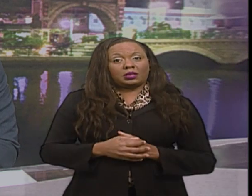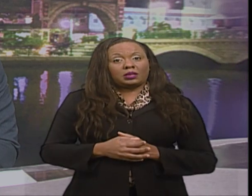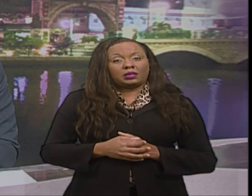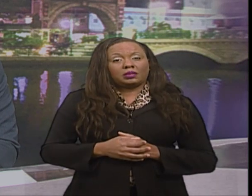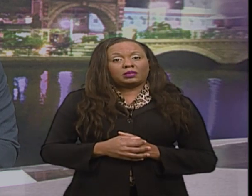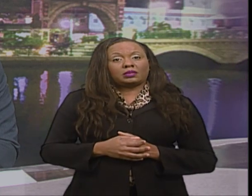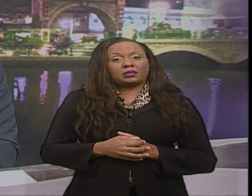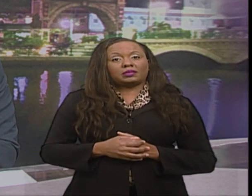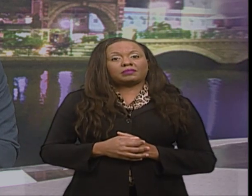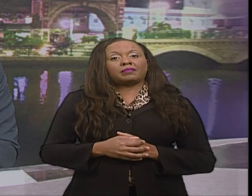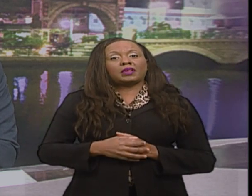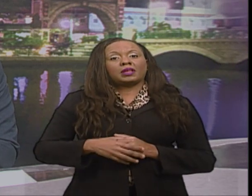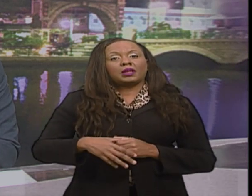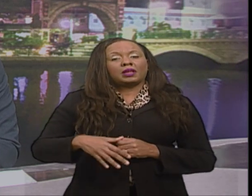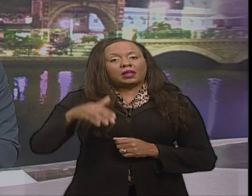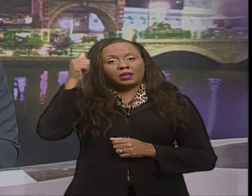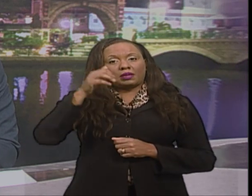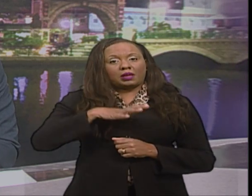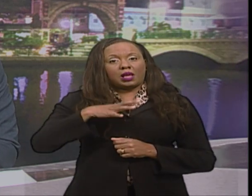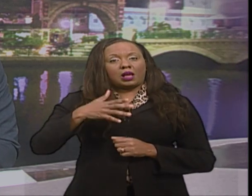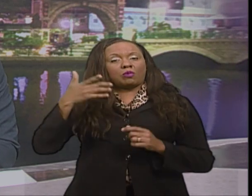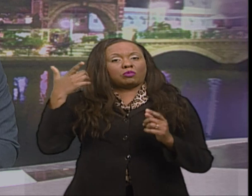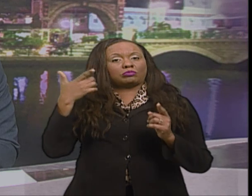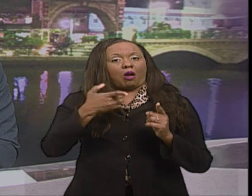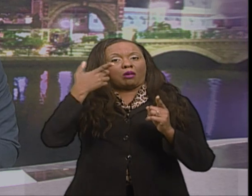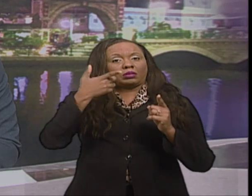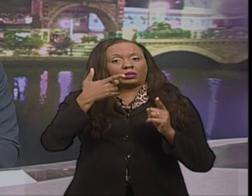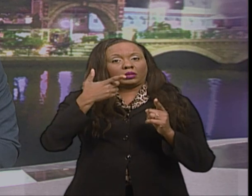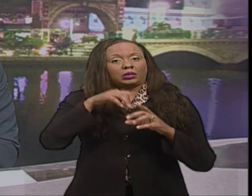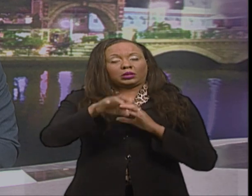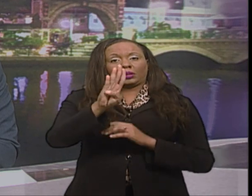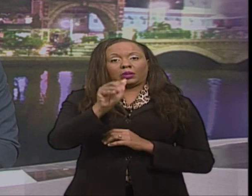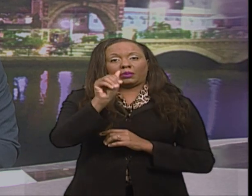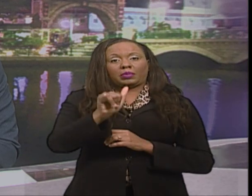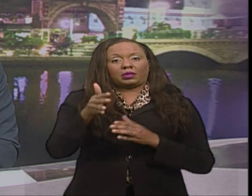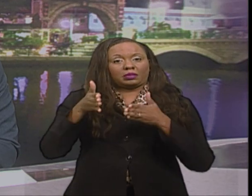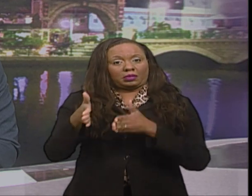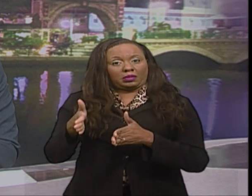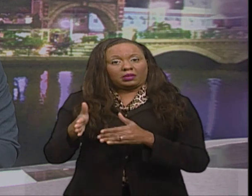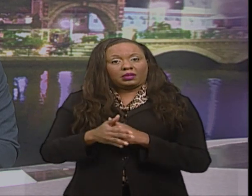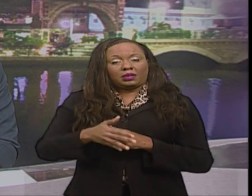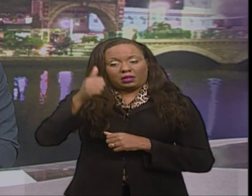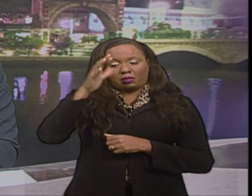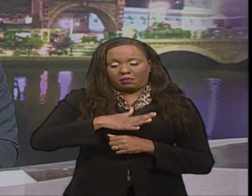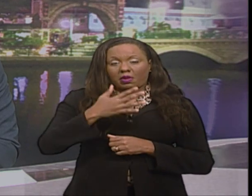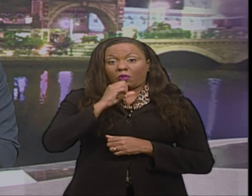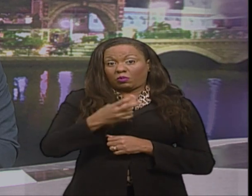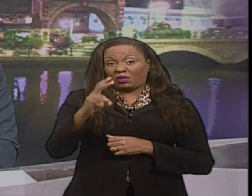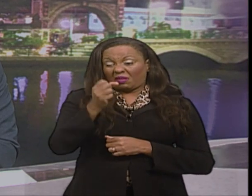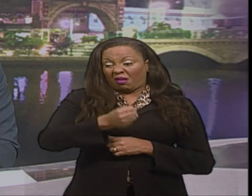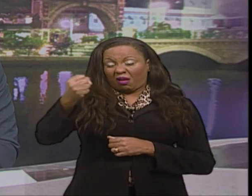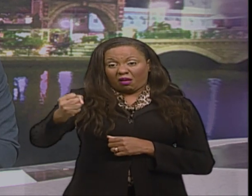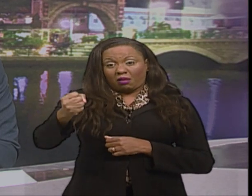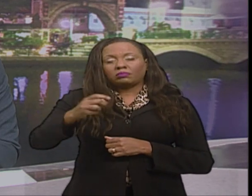of Browns Avenue, Bayville, St. Michael, was shot whilst at Bay Street, St. Michael. Wiggins appeared before Magistrate Christy Cuffey Sargent in the